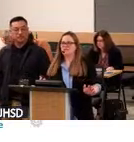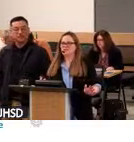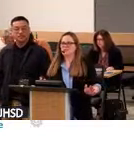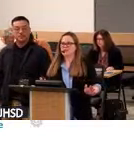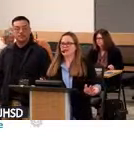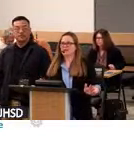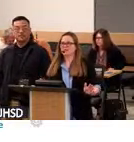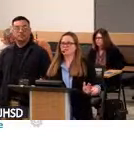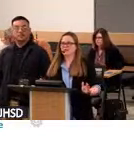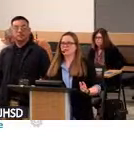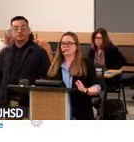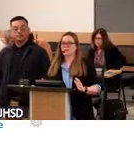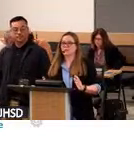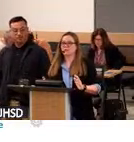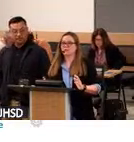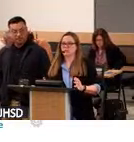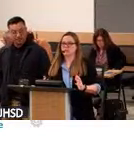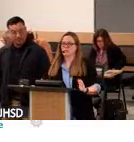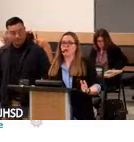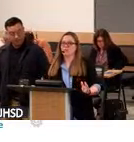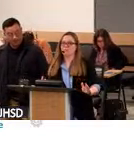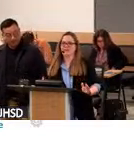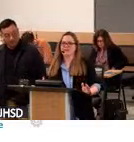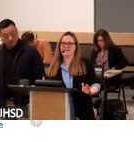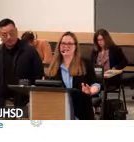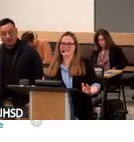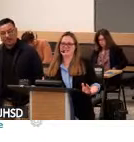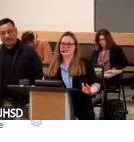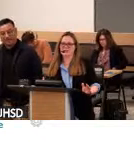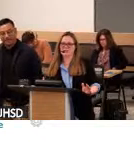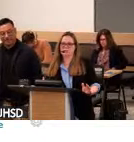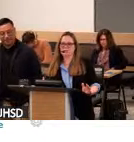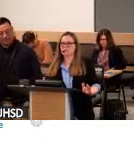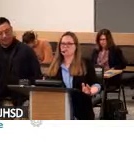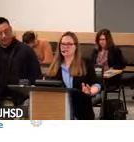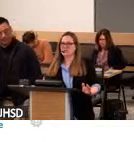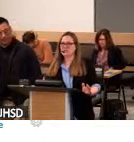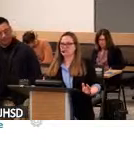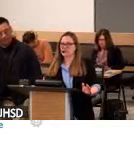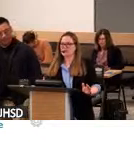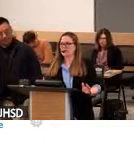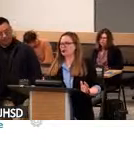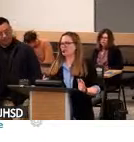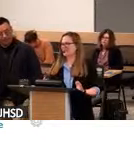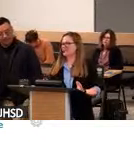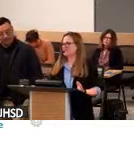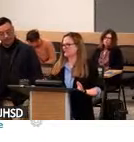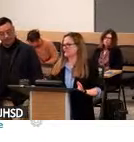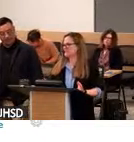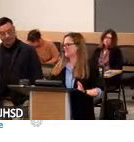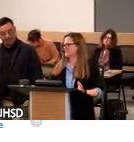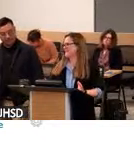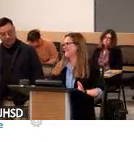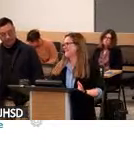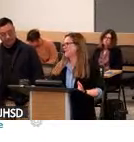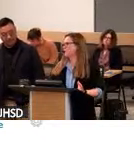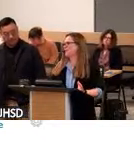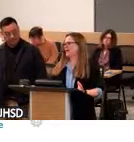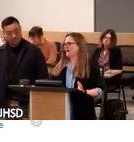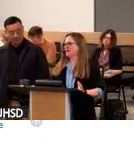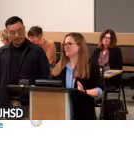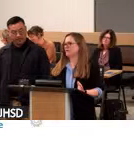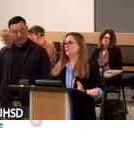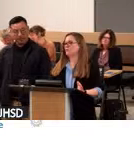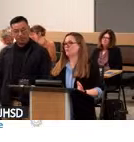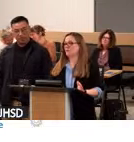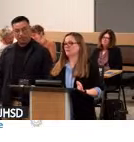So we have a really great problem, and that is that we do such a good job at retaining teachers that we